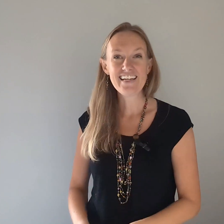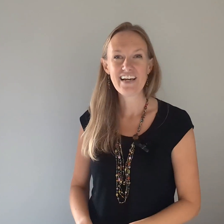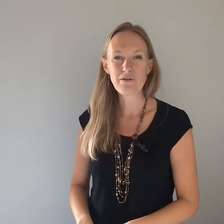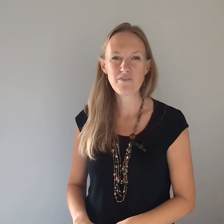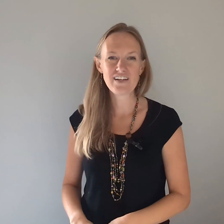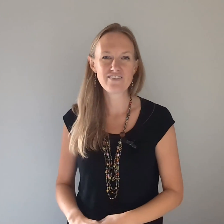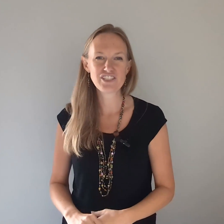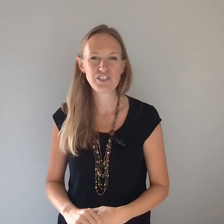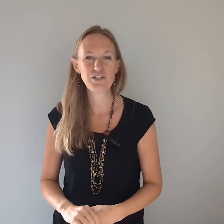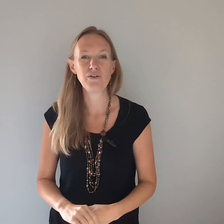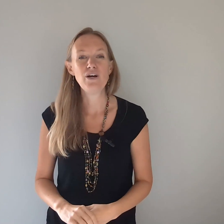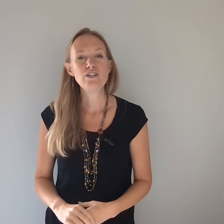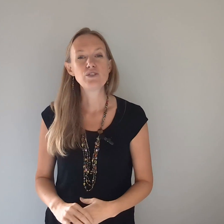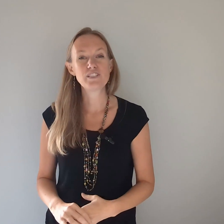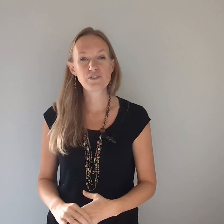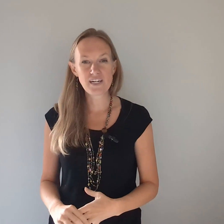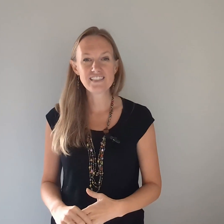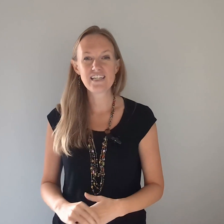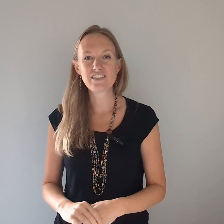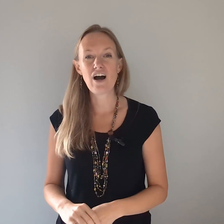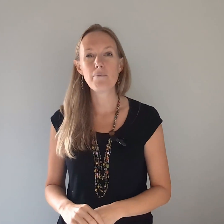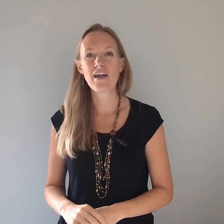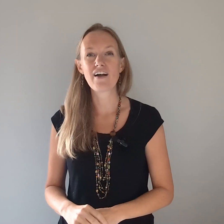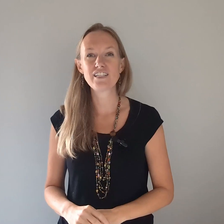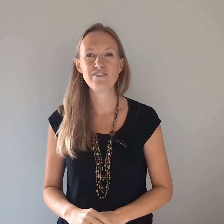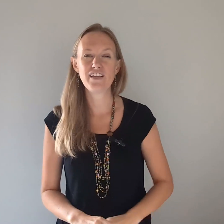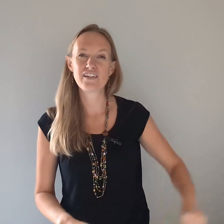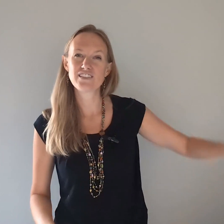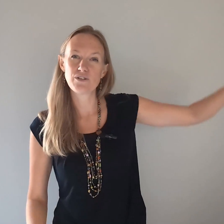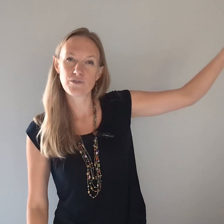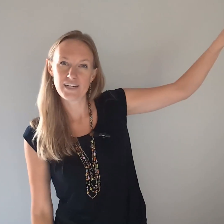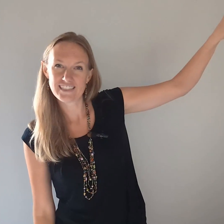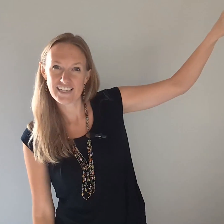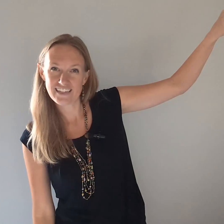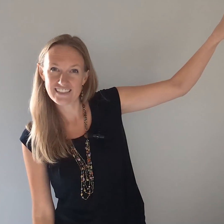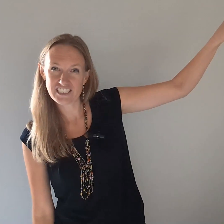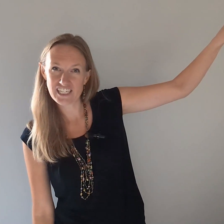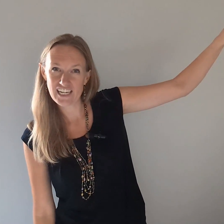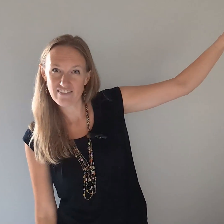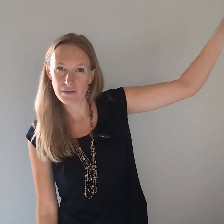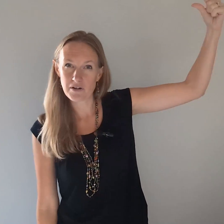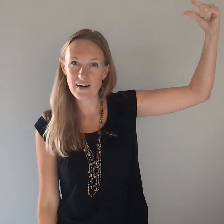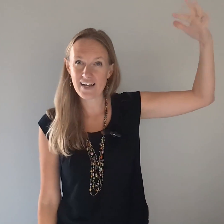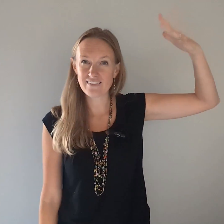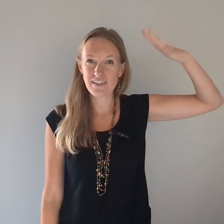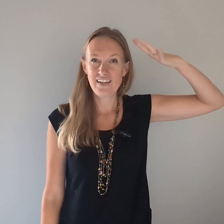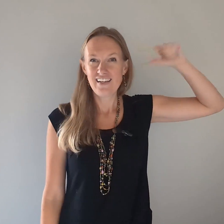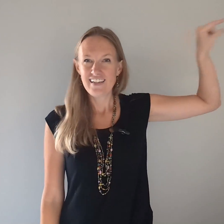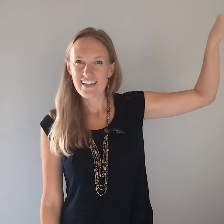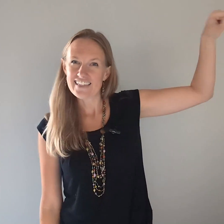now we're moving on to verse 2. 'Twas grace that taught my heart to fear. So grace again, the G, flip it around,